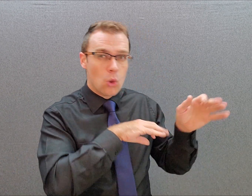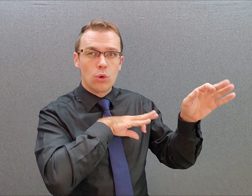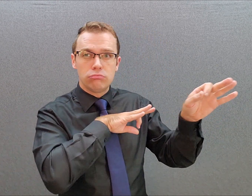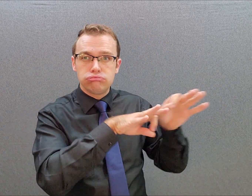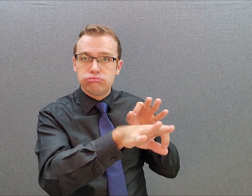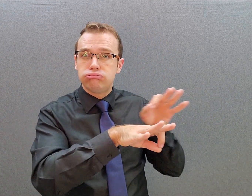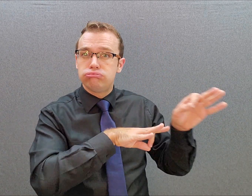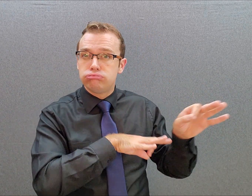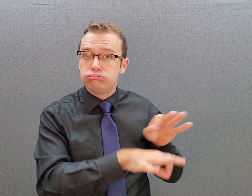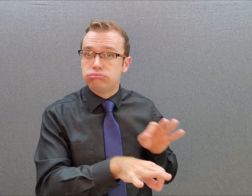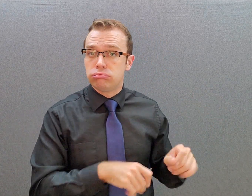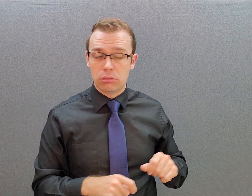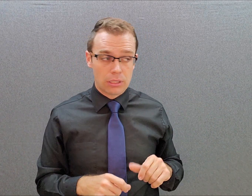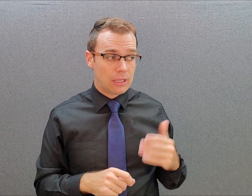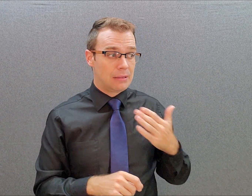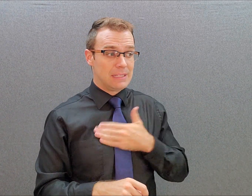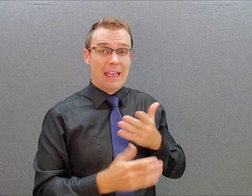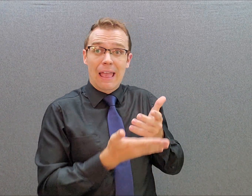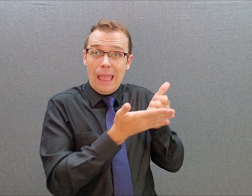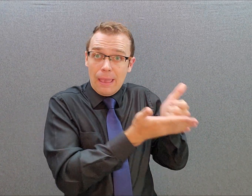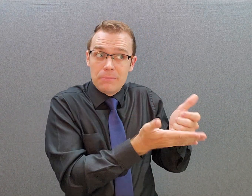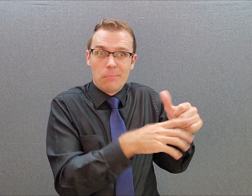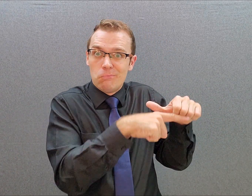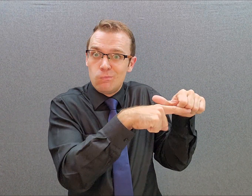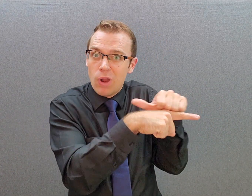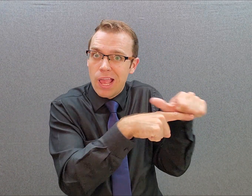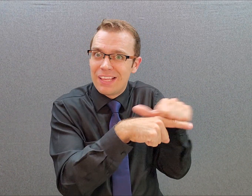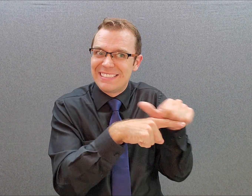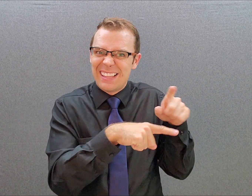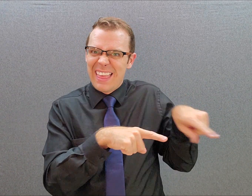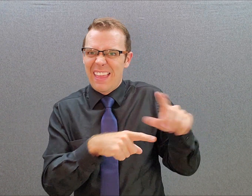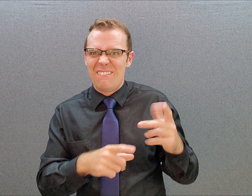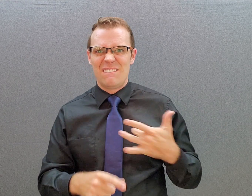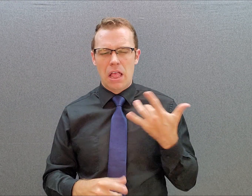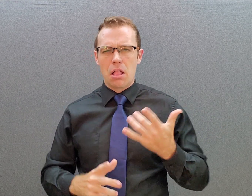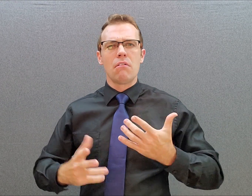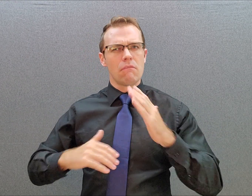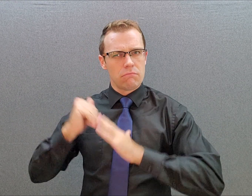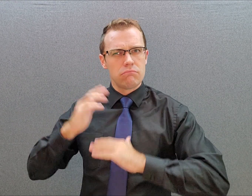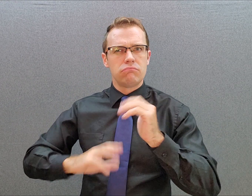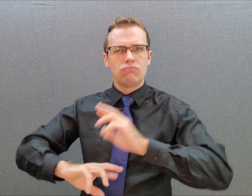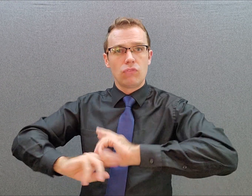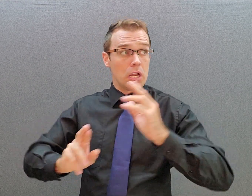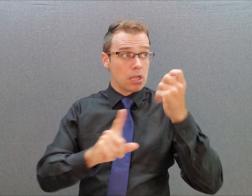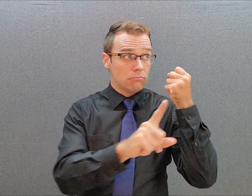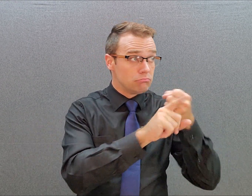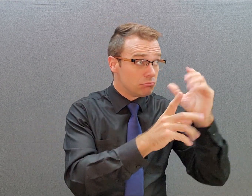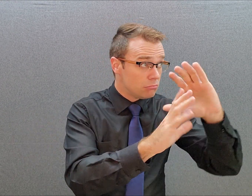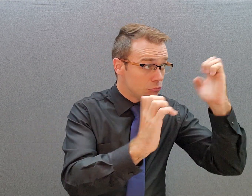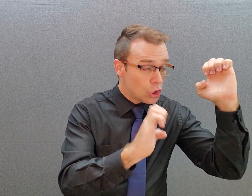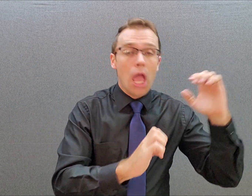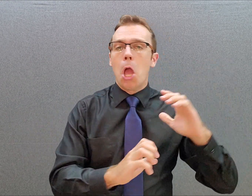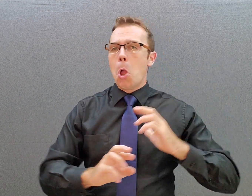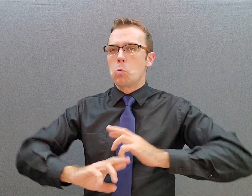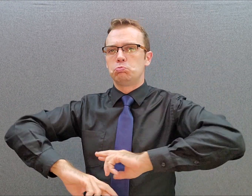them to practice with any of your special equipment. This will help them feel more comfortable when using it during